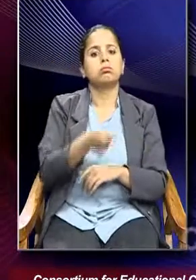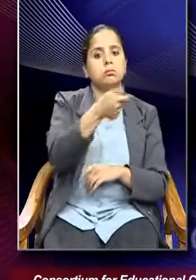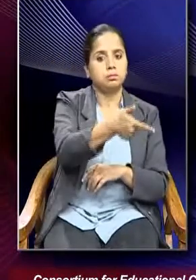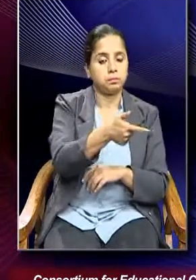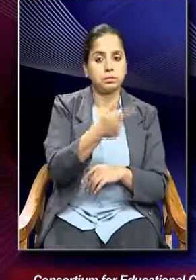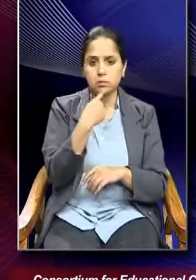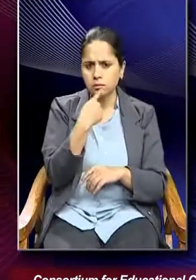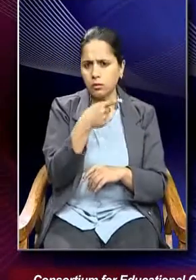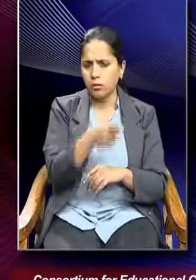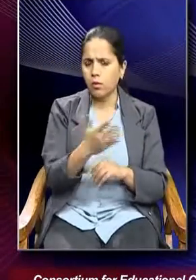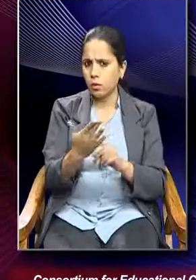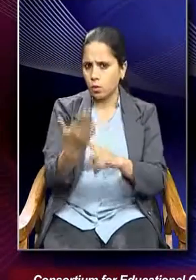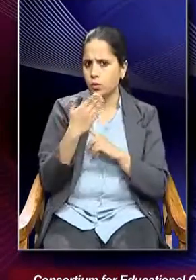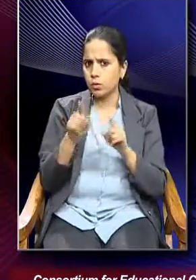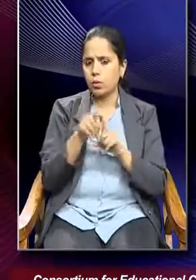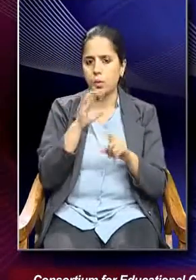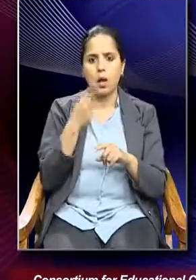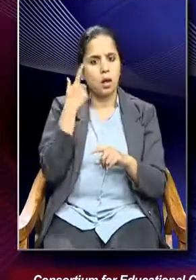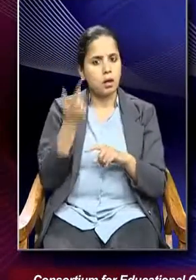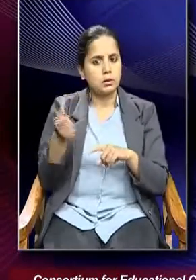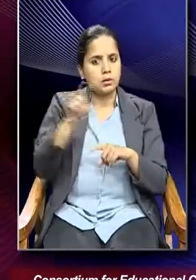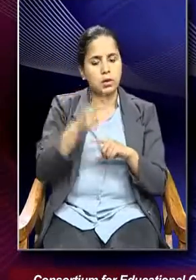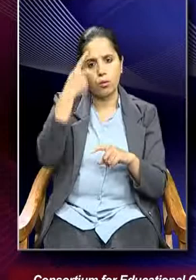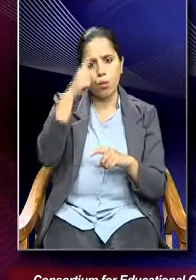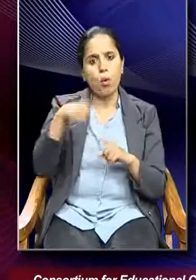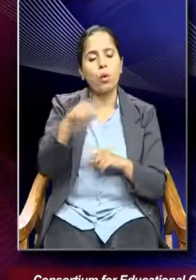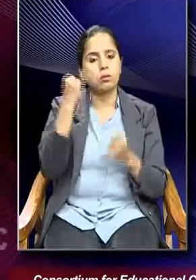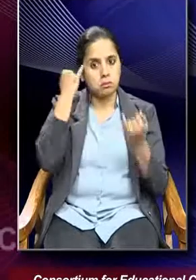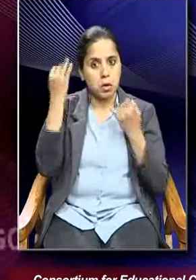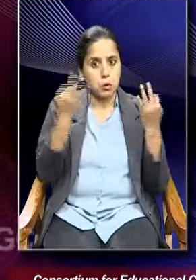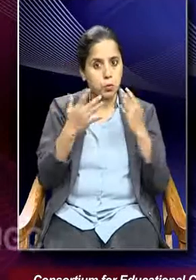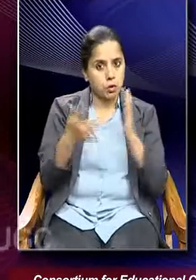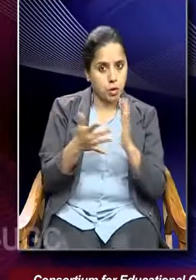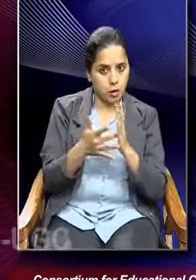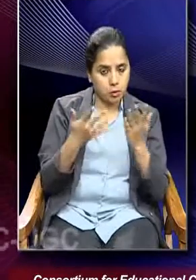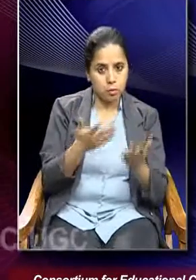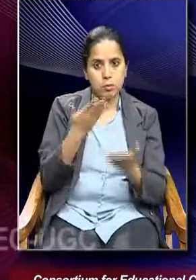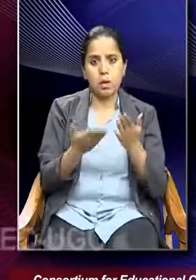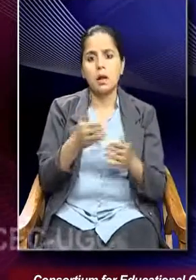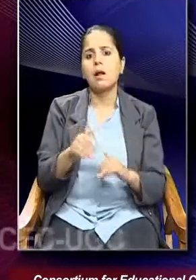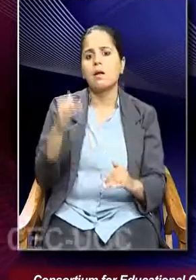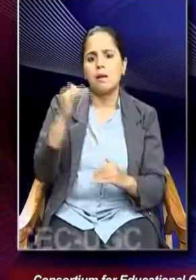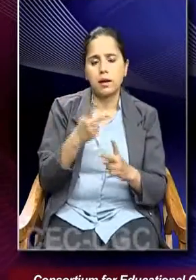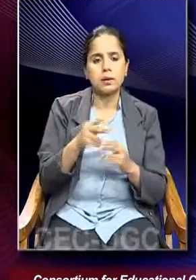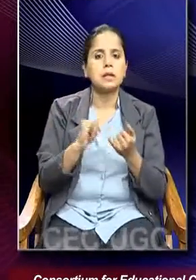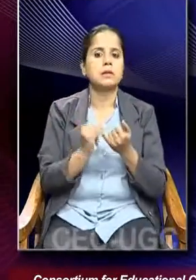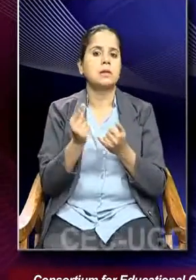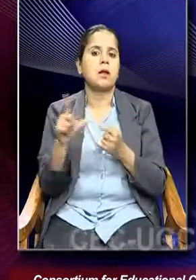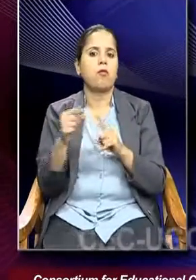came out to be an incentive for innovating technologies which produce lesser sulfur dioxide.